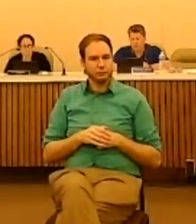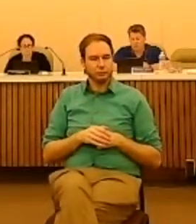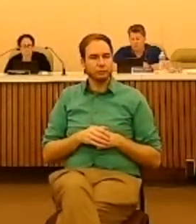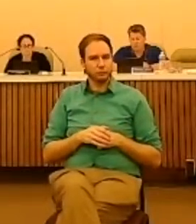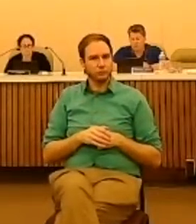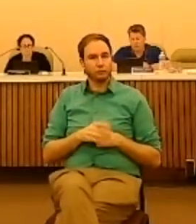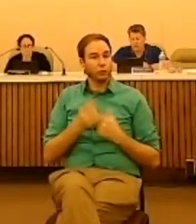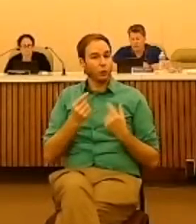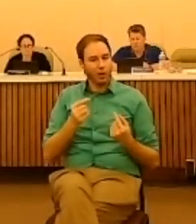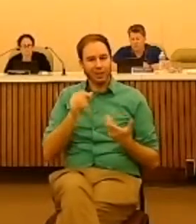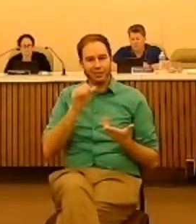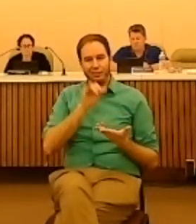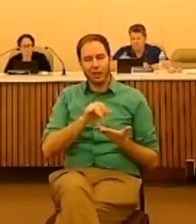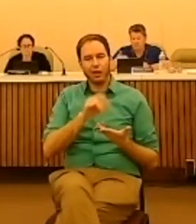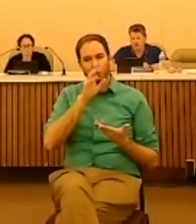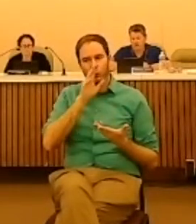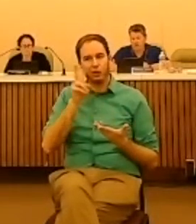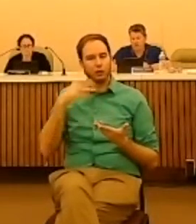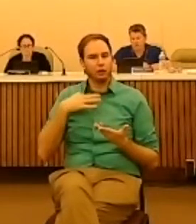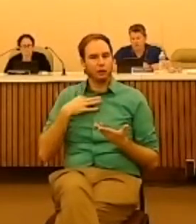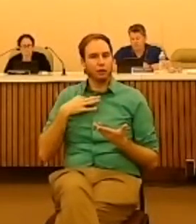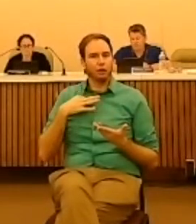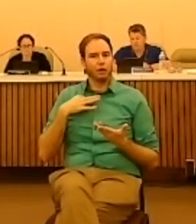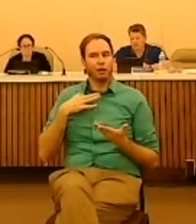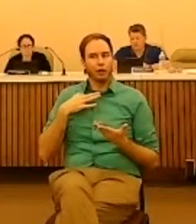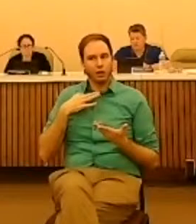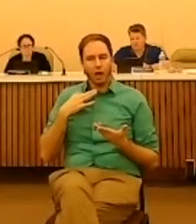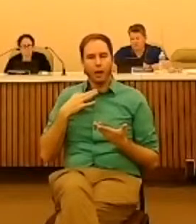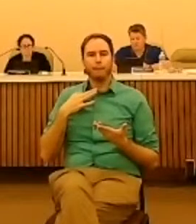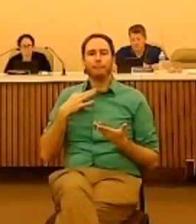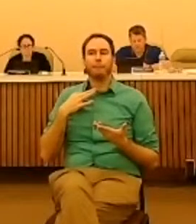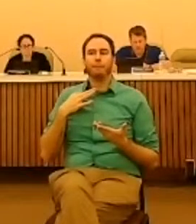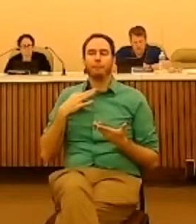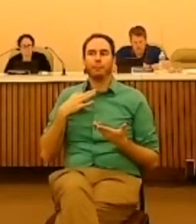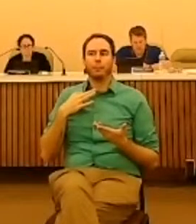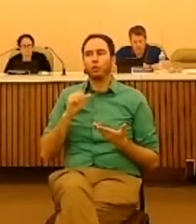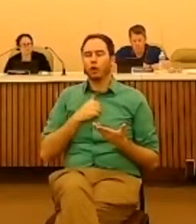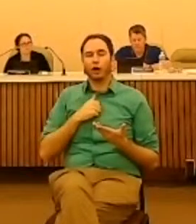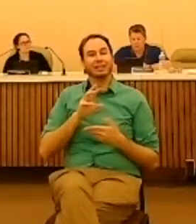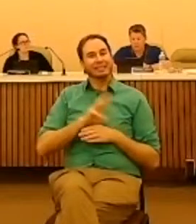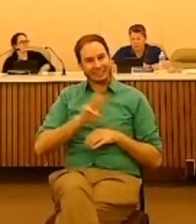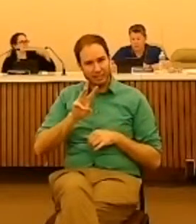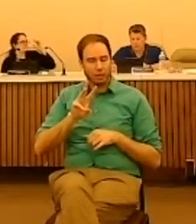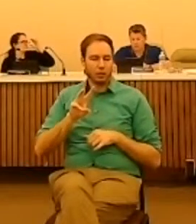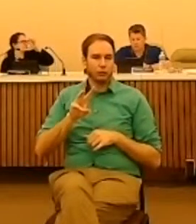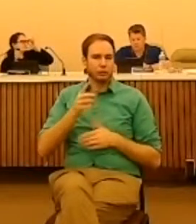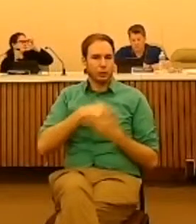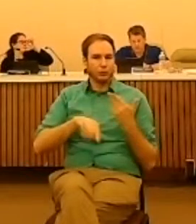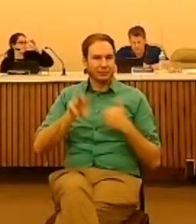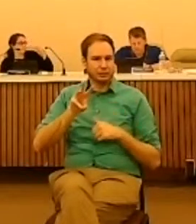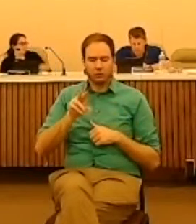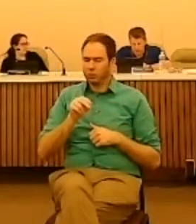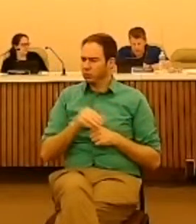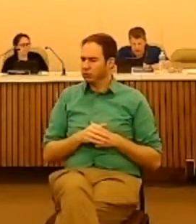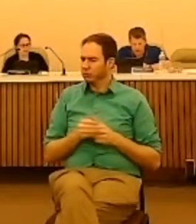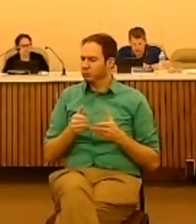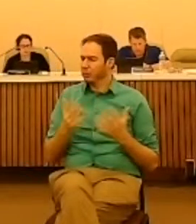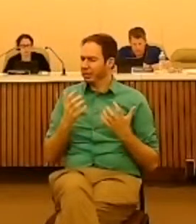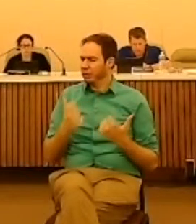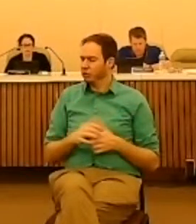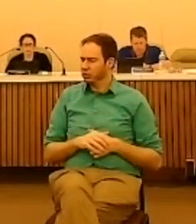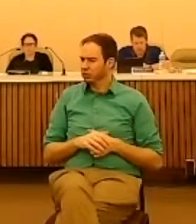basically it's going to have at 6 p.m. No, that's the public